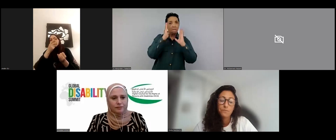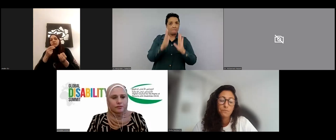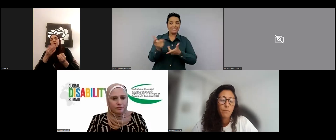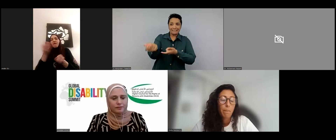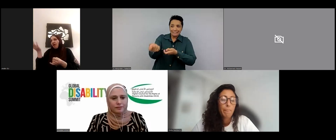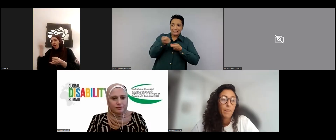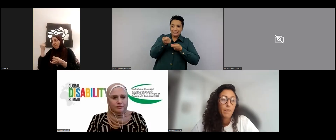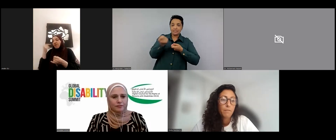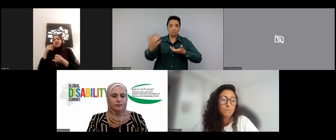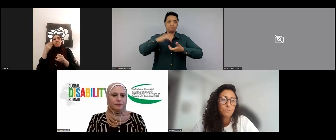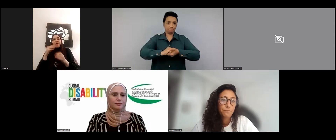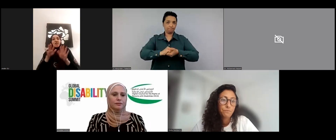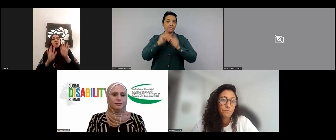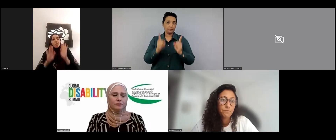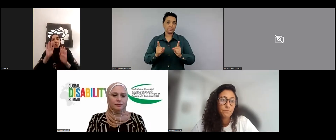inclusion.